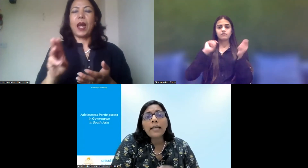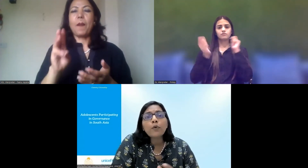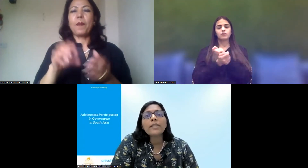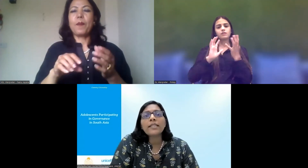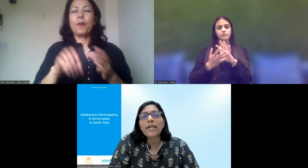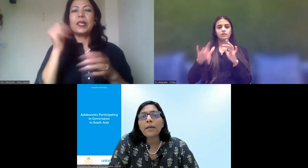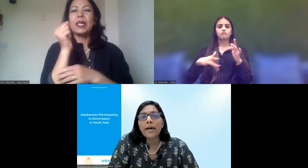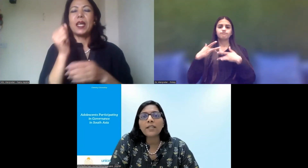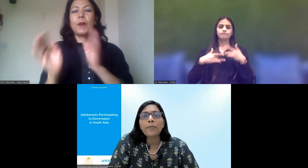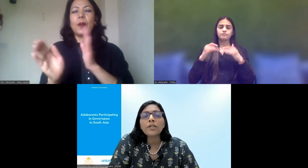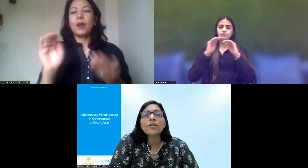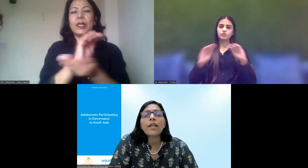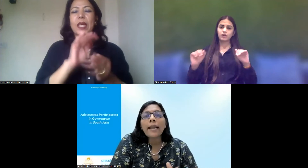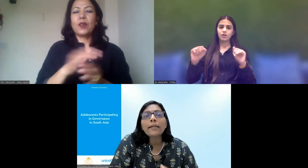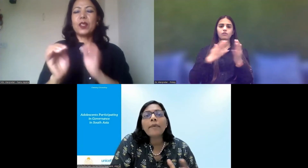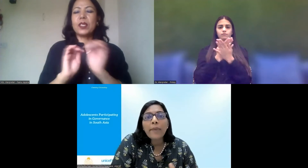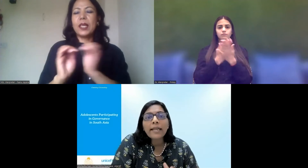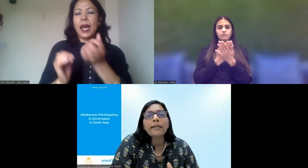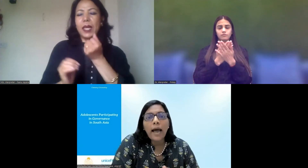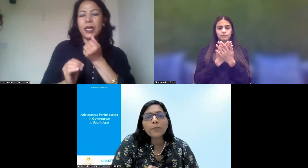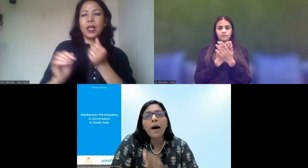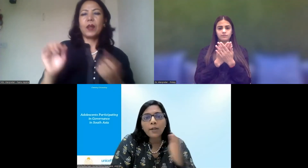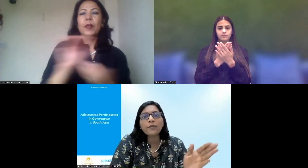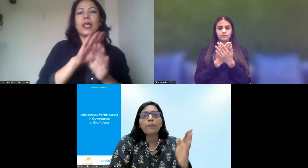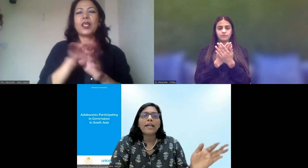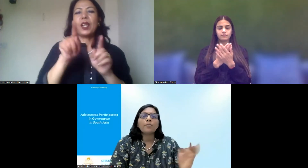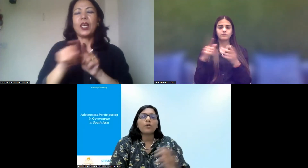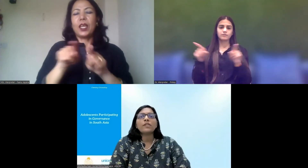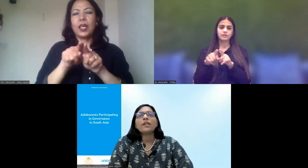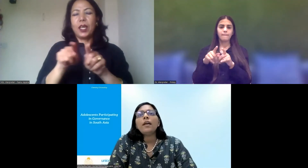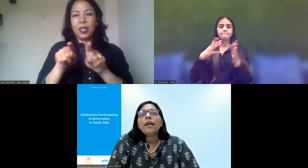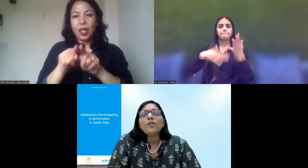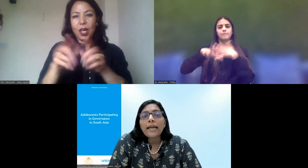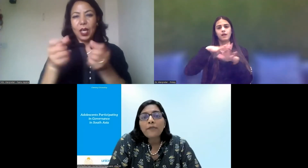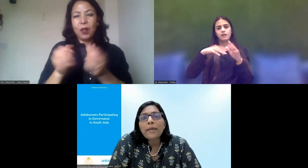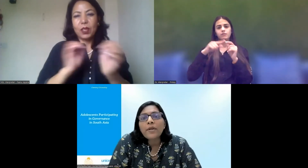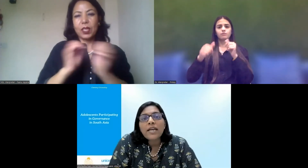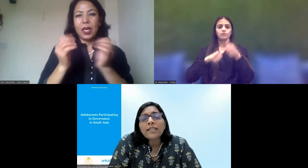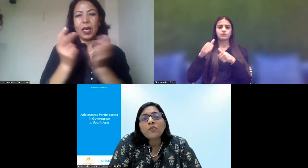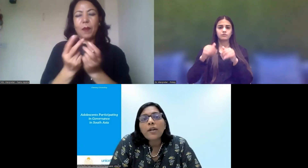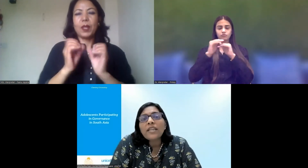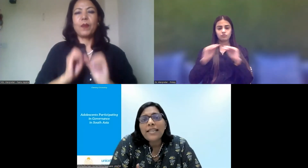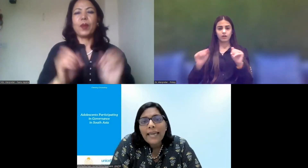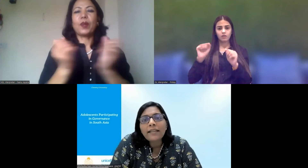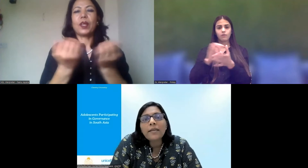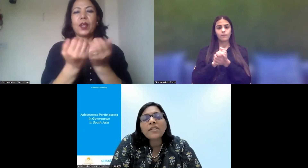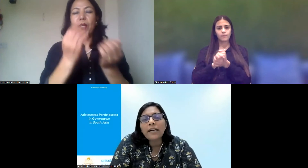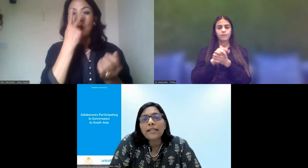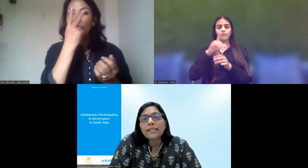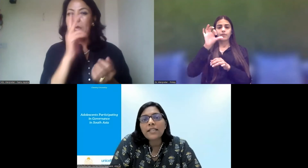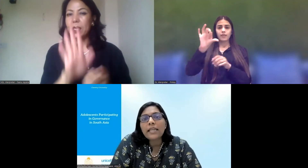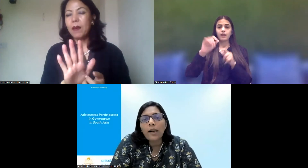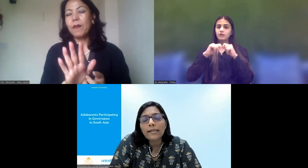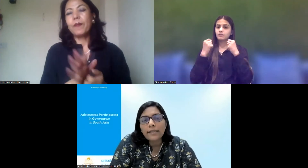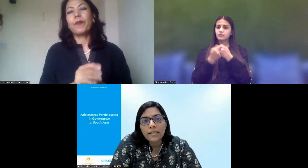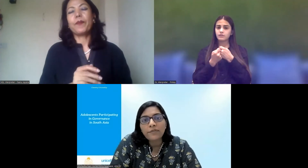influencing child participation, and it made it as part of the planning process. Child-friendly Panchayat is one of the 9 themes under the